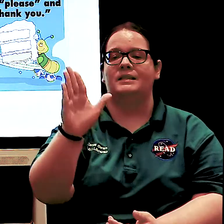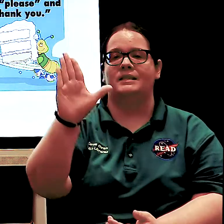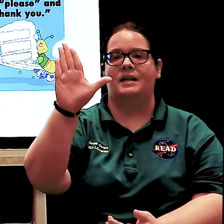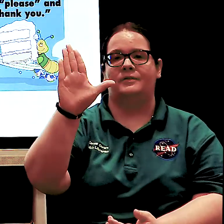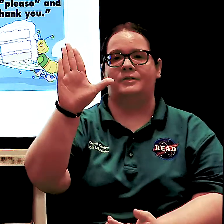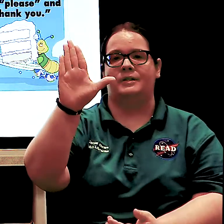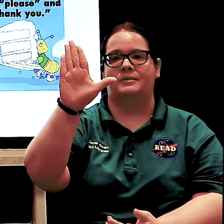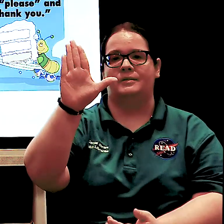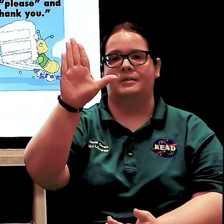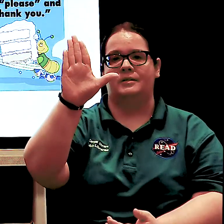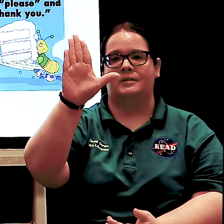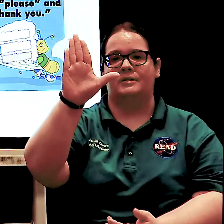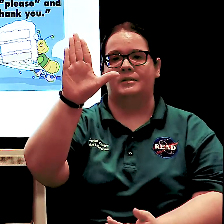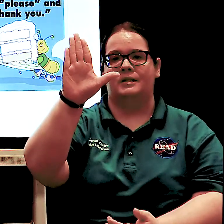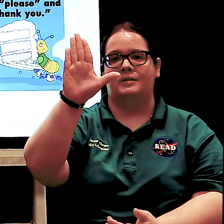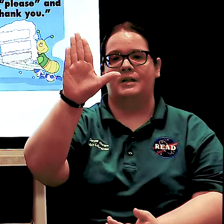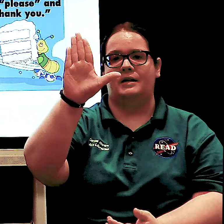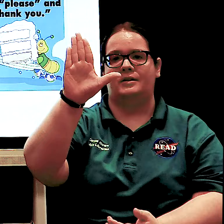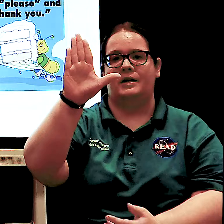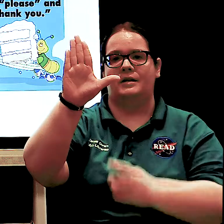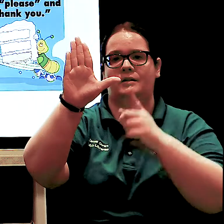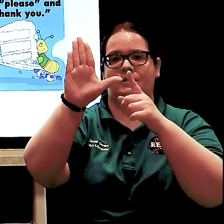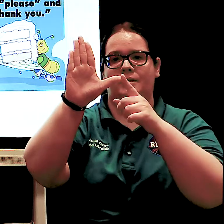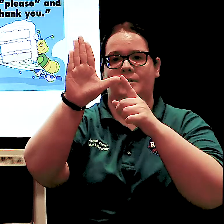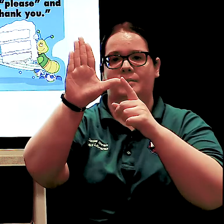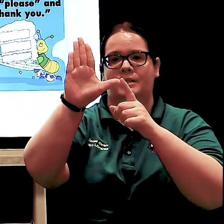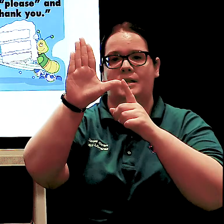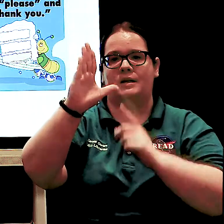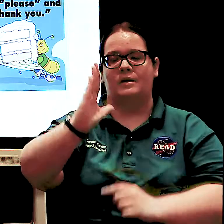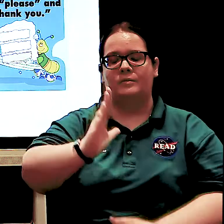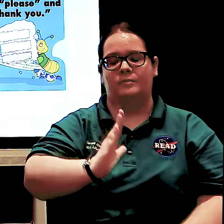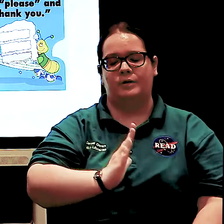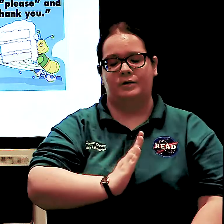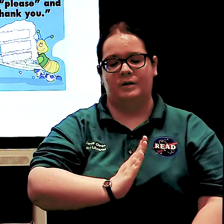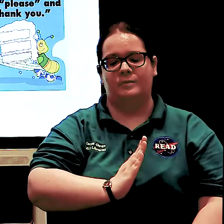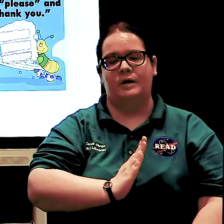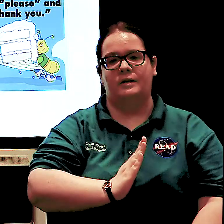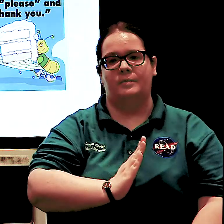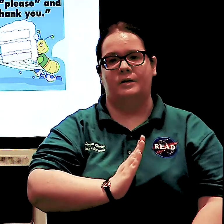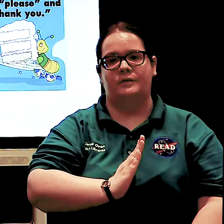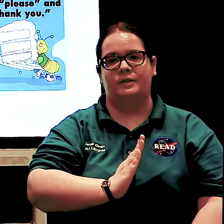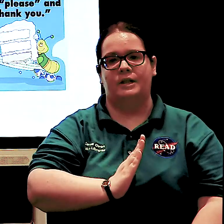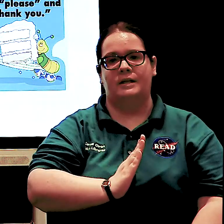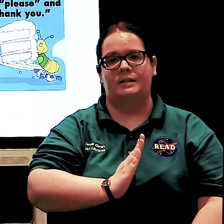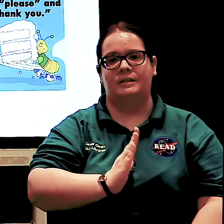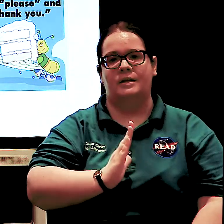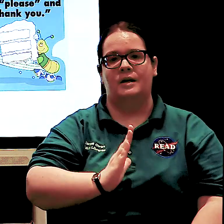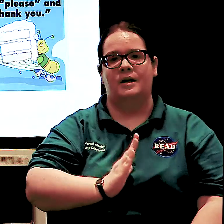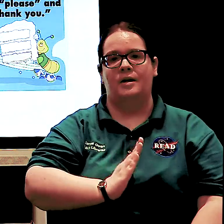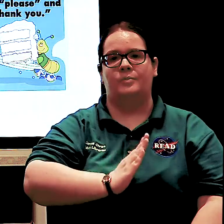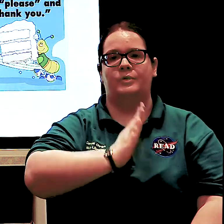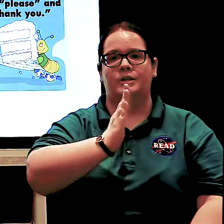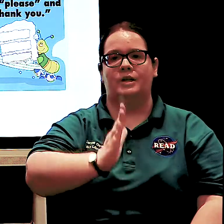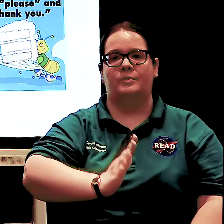sign for it. Again, you take your hand, your thumb sticking out, put your thumb right in the middle of your chest, and brush